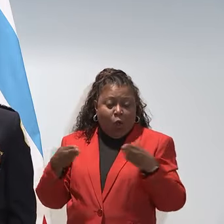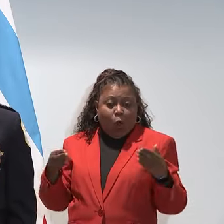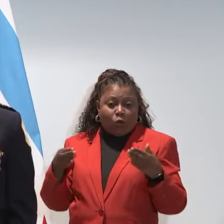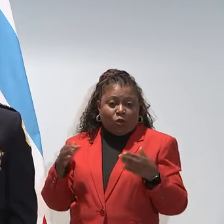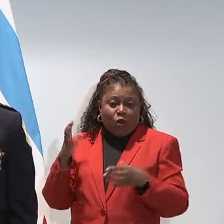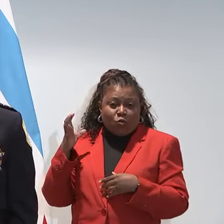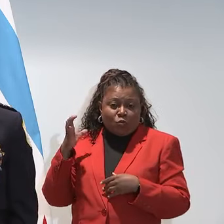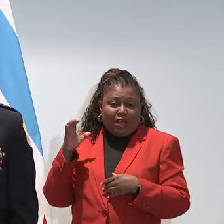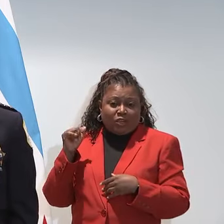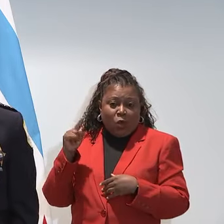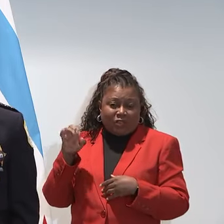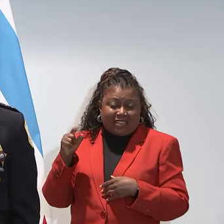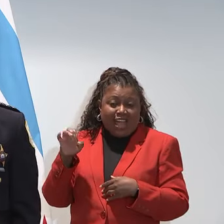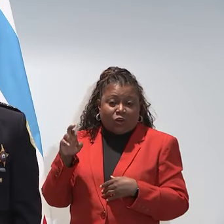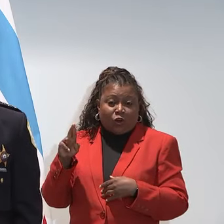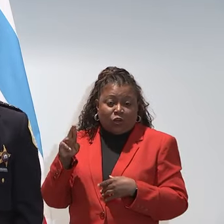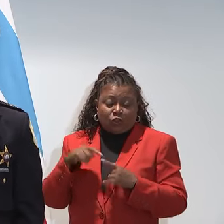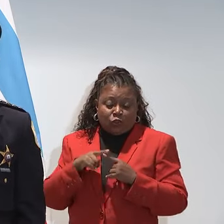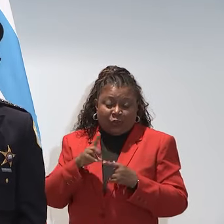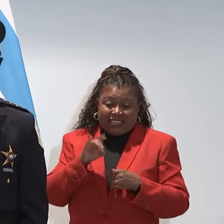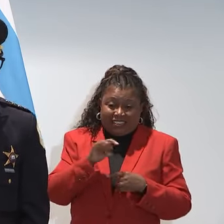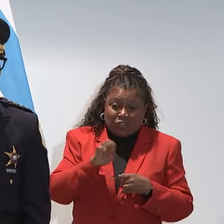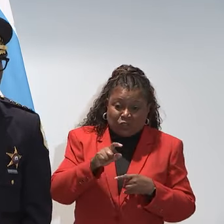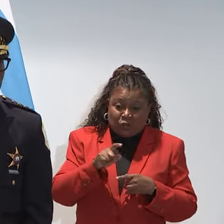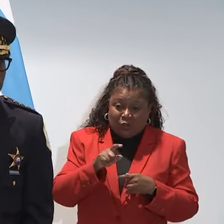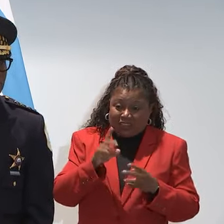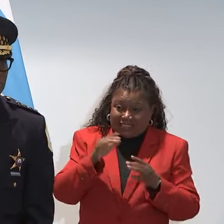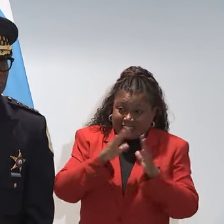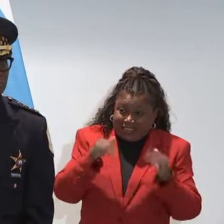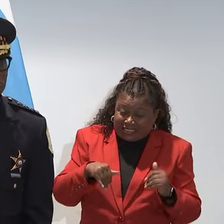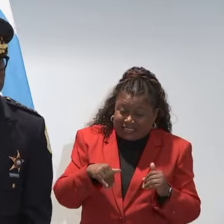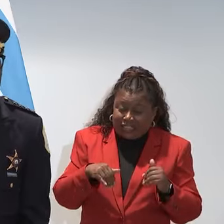radio scanner system to a digital encrypted system